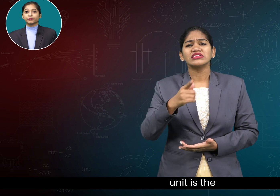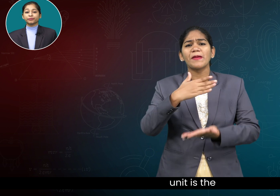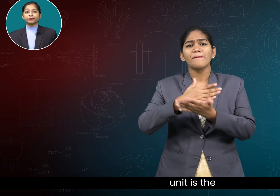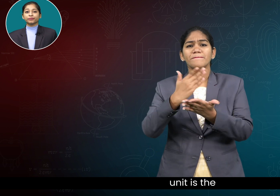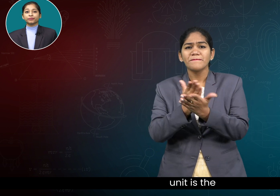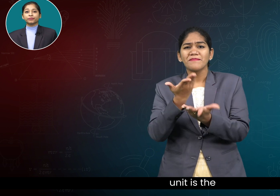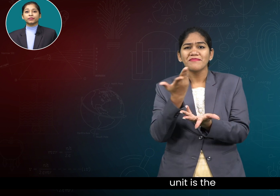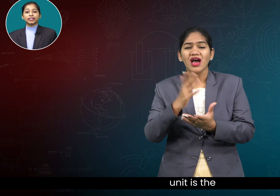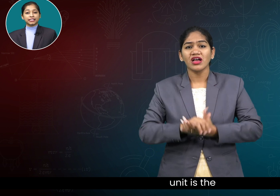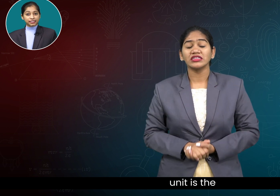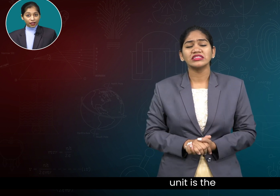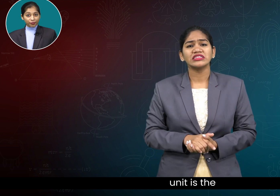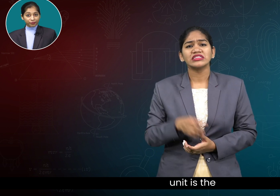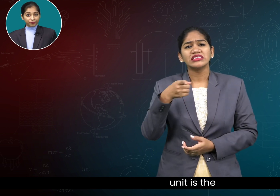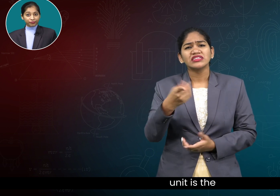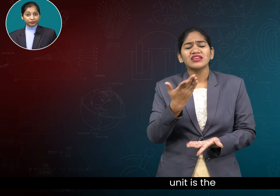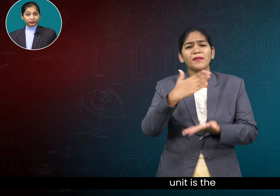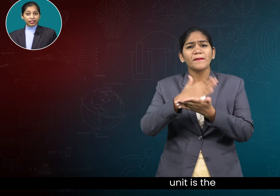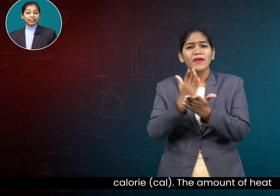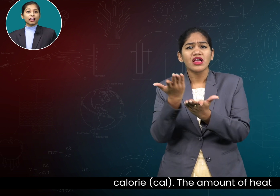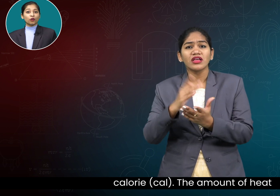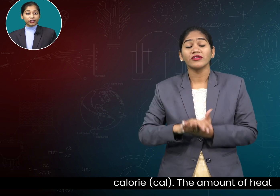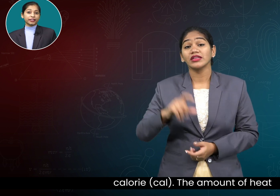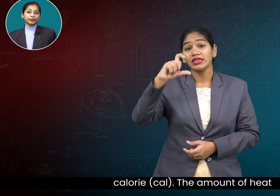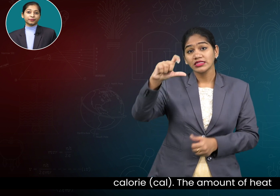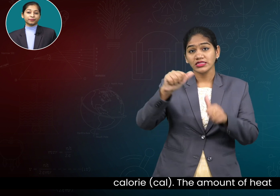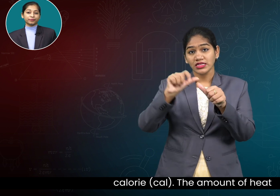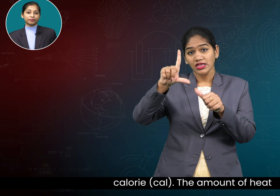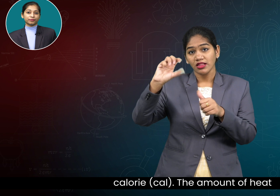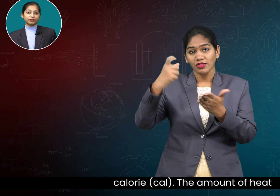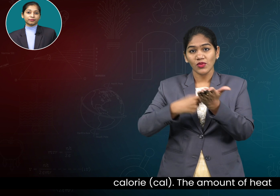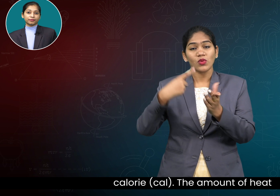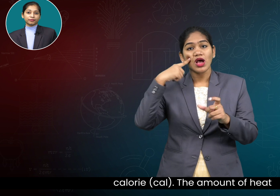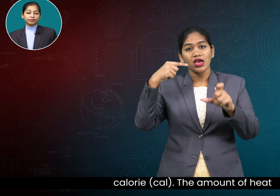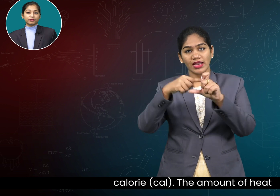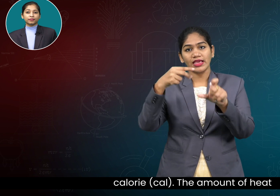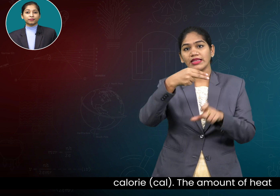unit is the calorie,